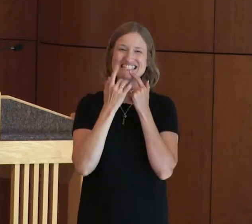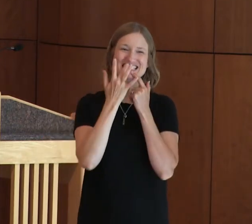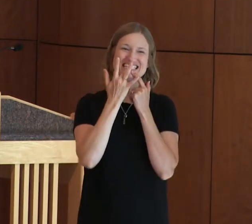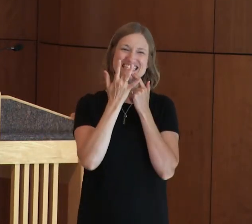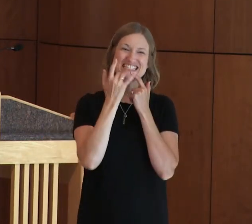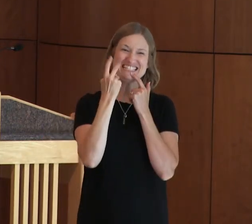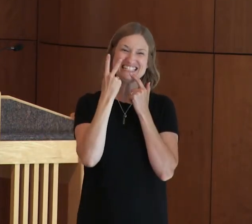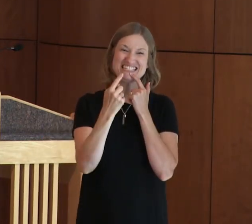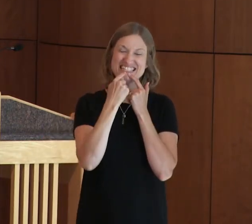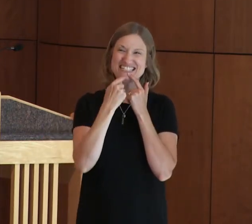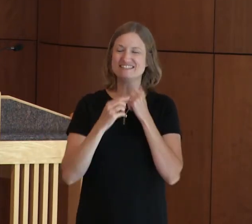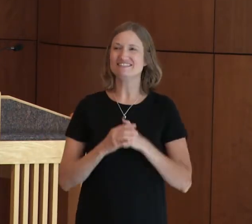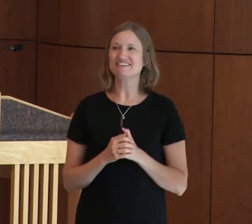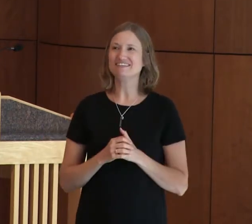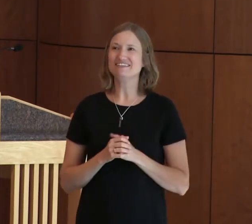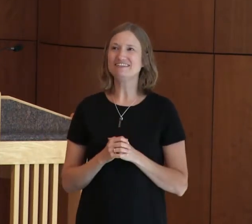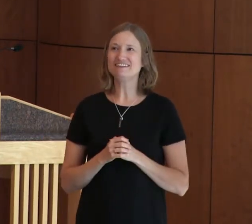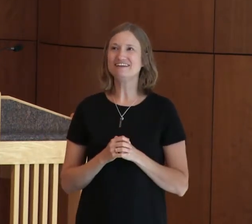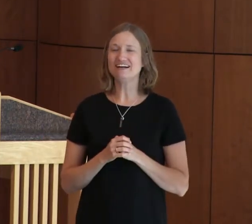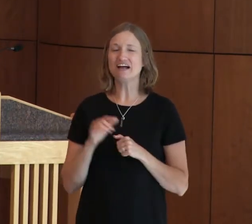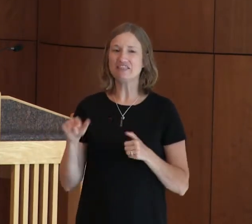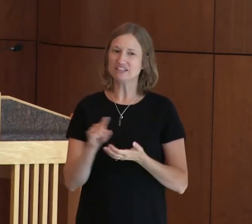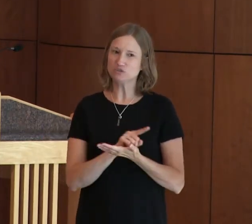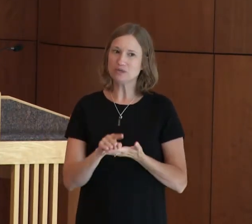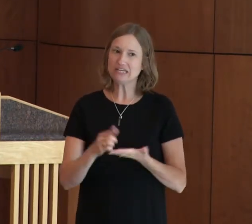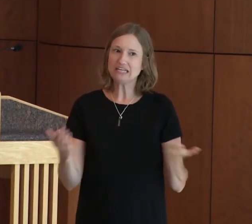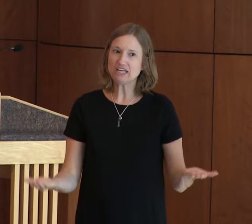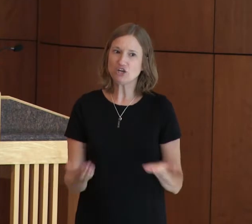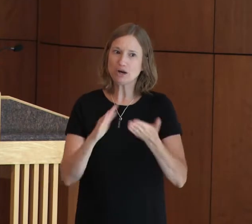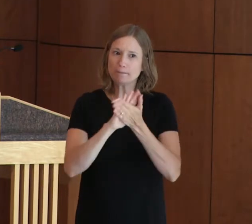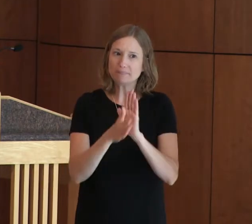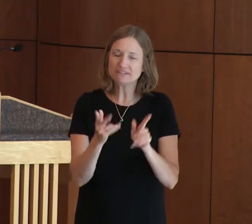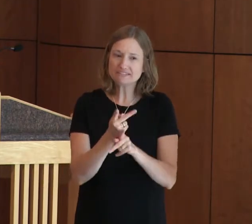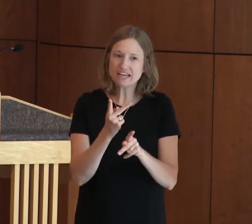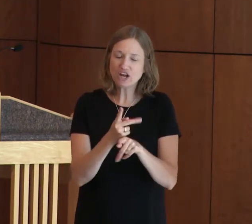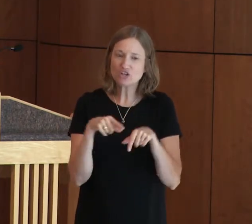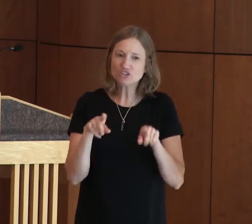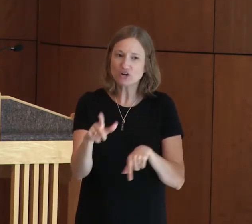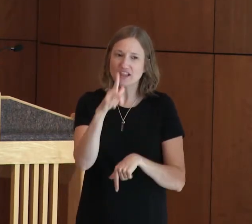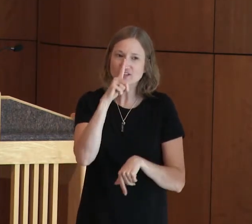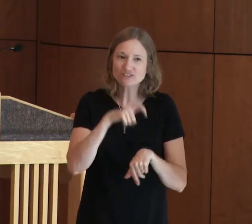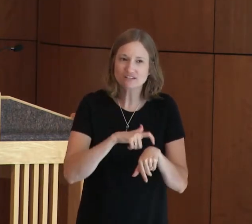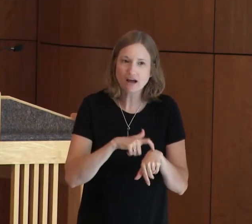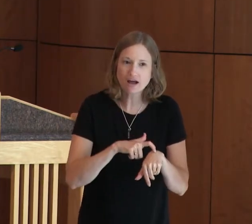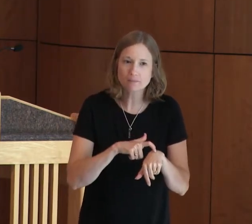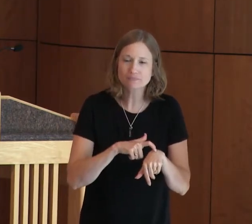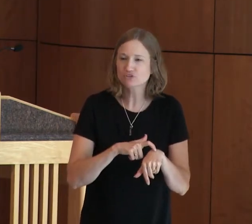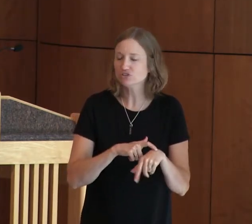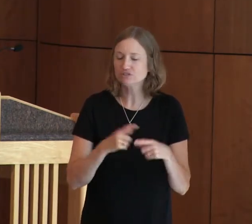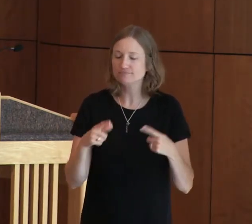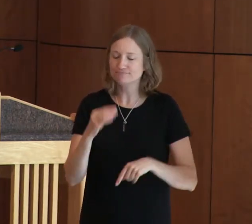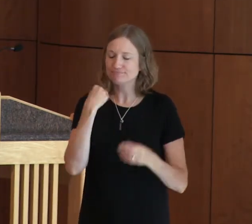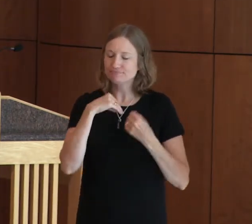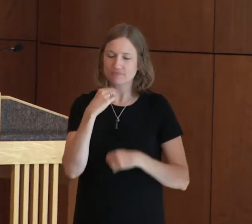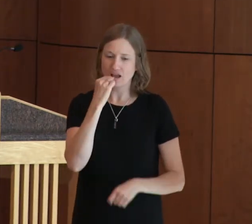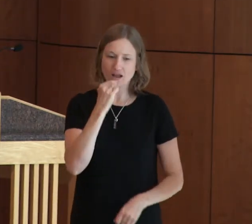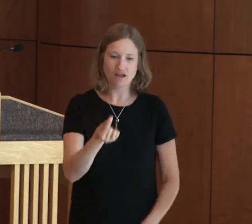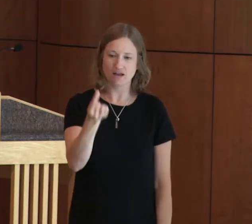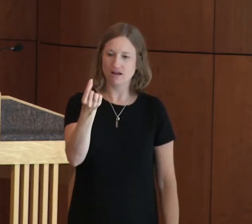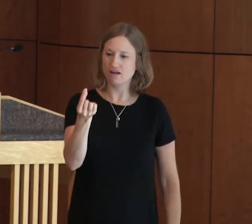mouth. And that happened this week here at Peace Care during lunch. He just pulls it out and shows his teacher, look, what fell out of